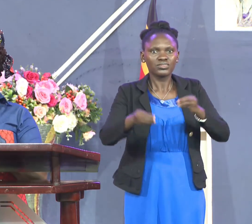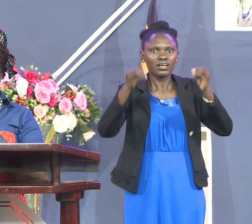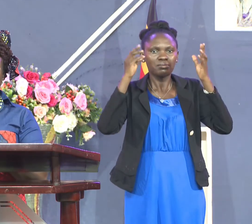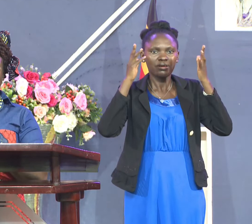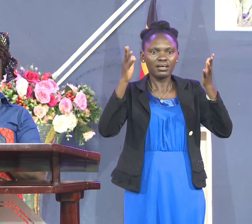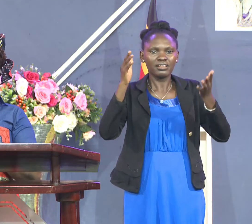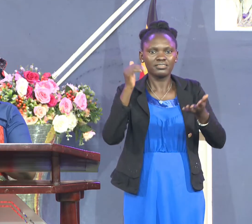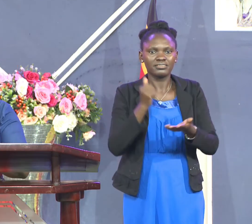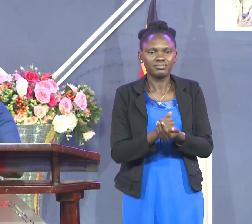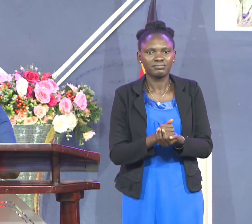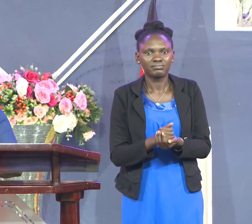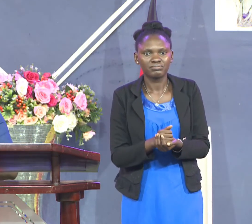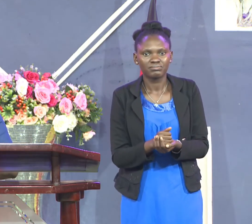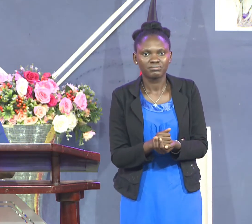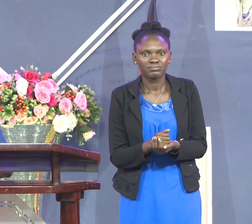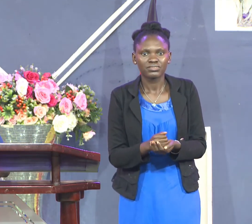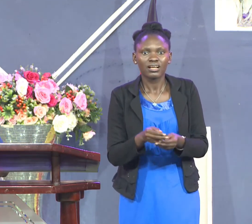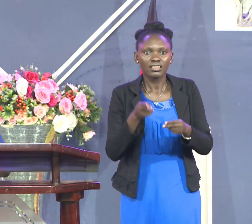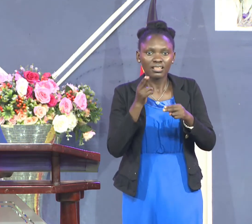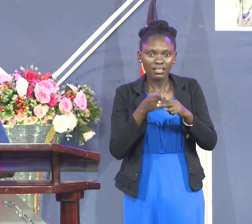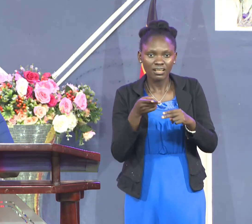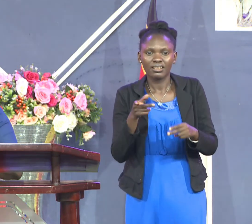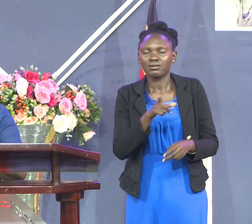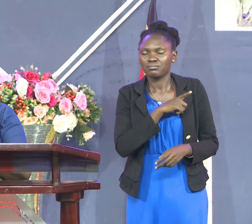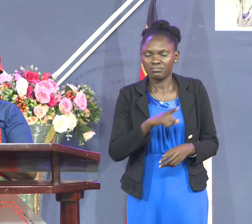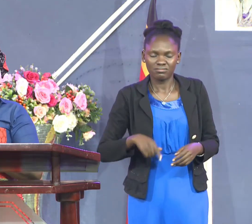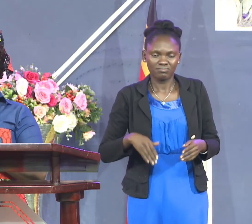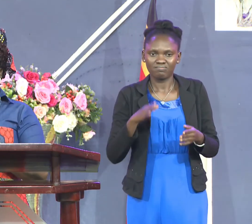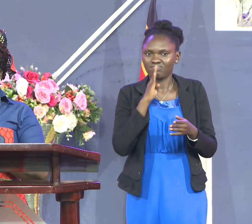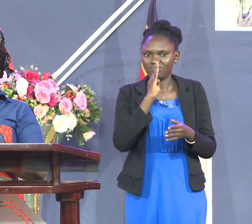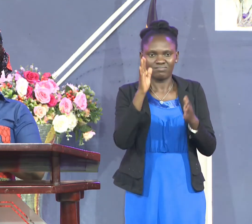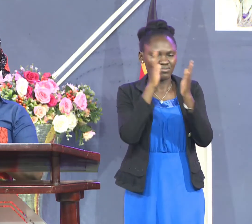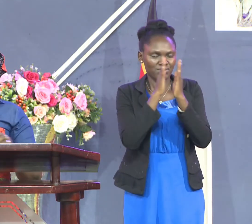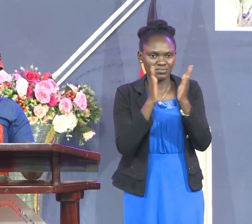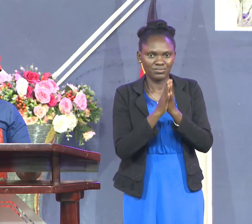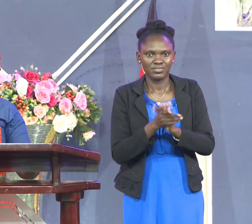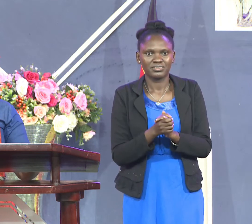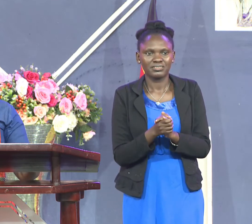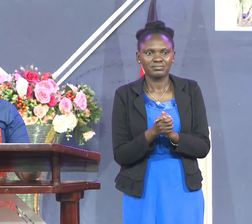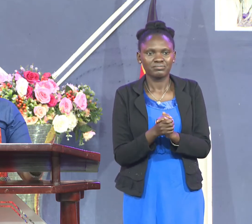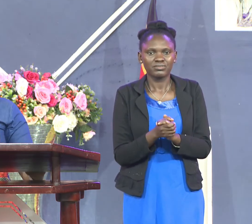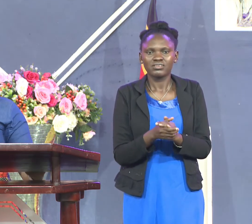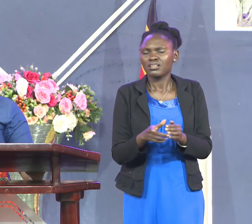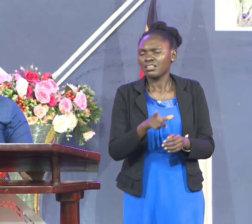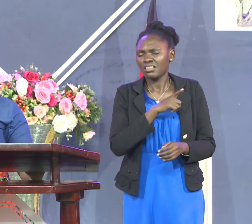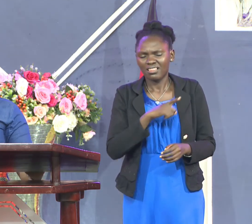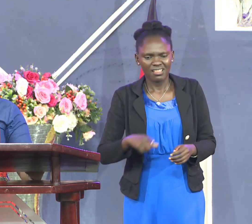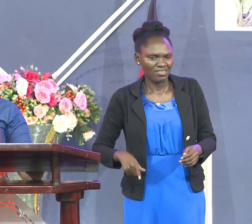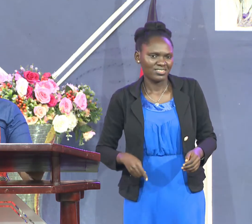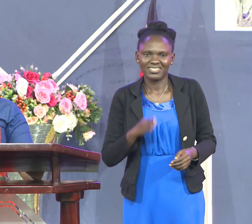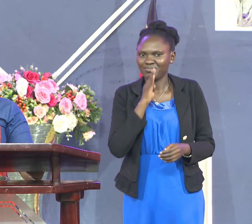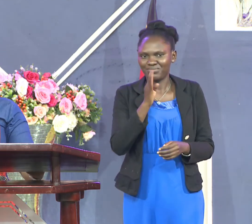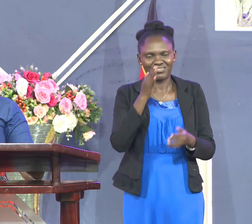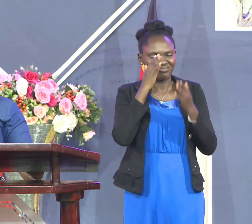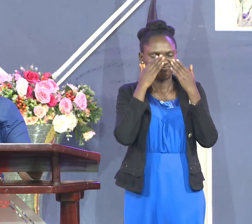Hallelujah. Amen. Elinya lya mukama lyebazibwe. Praise the name of the Lord. Mukama atukoze bulungi nnyo. The